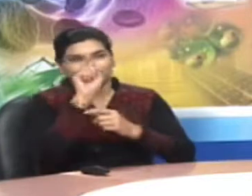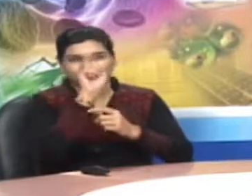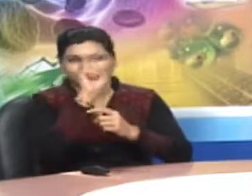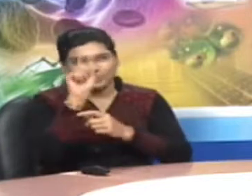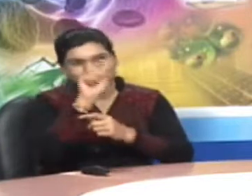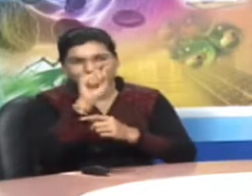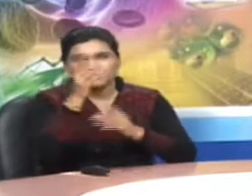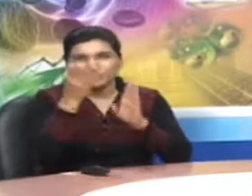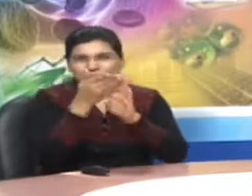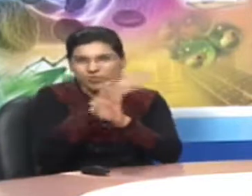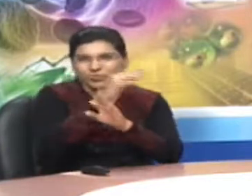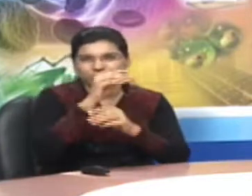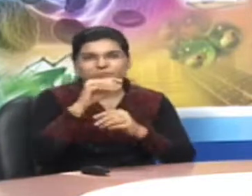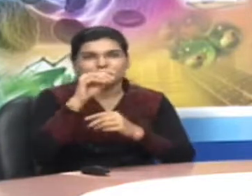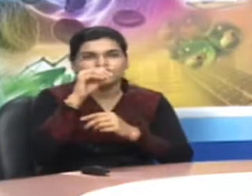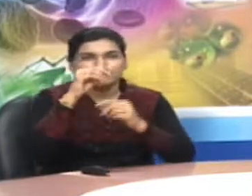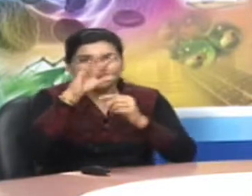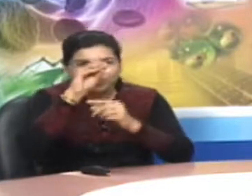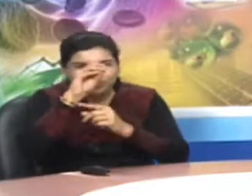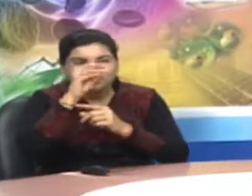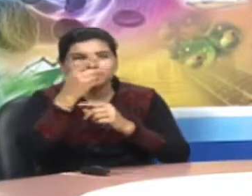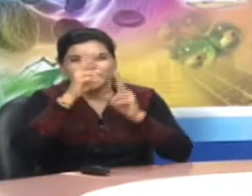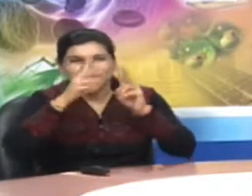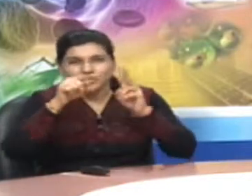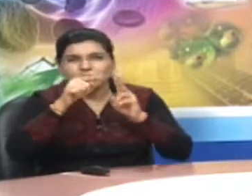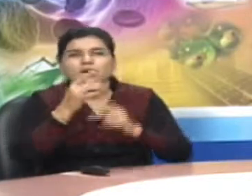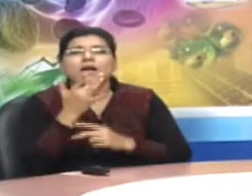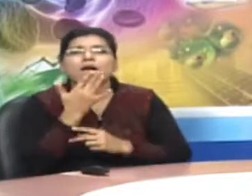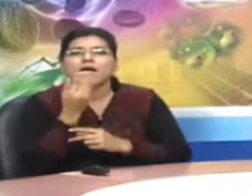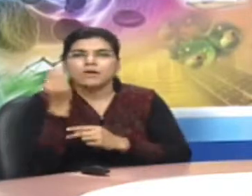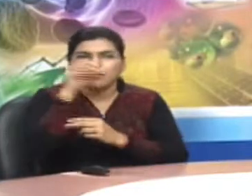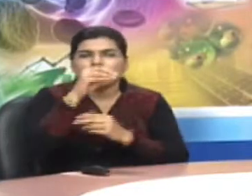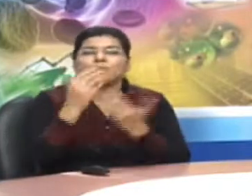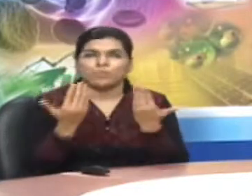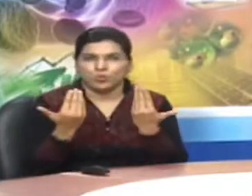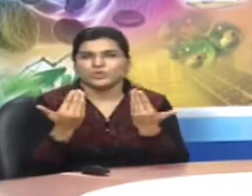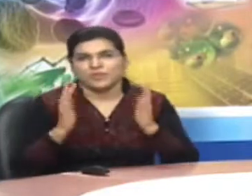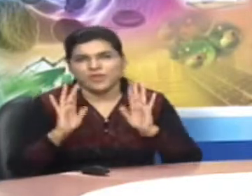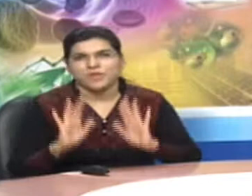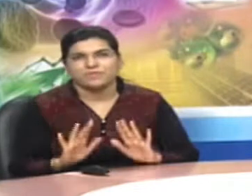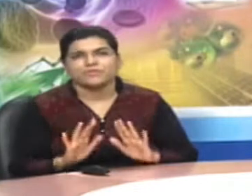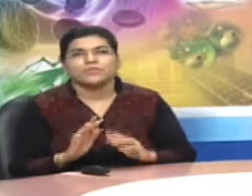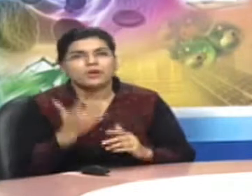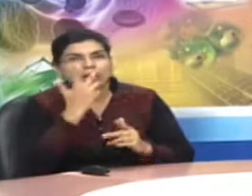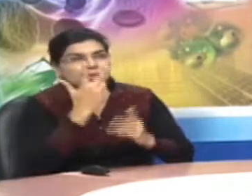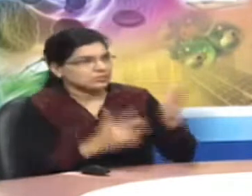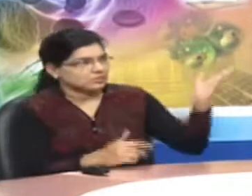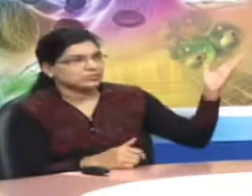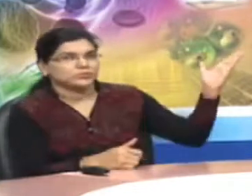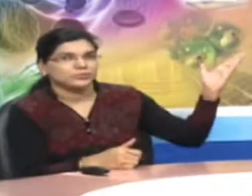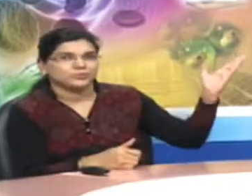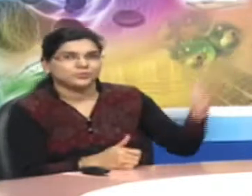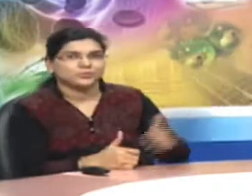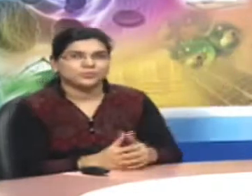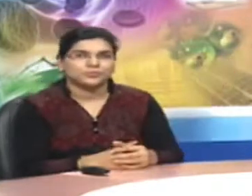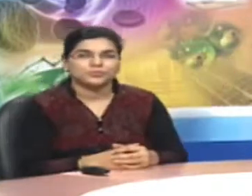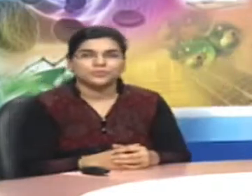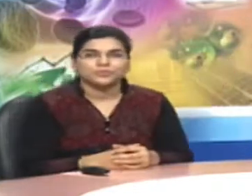And in format shape, after selecting it, you can add colors to it, make